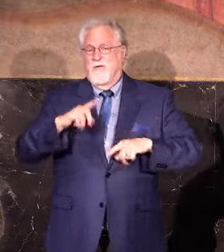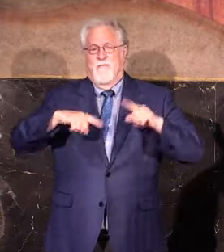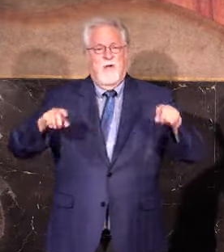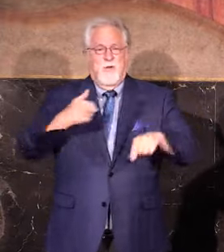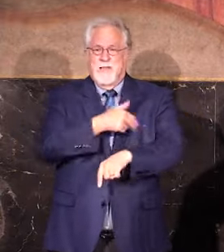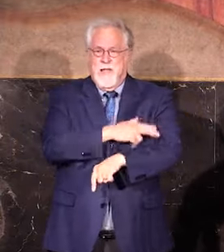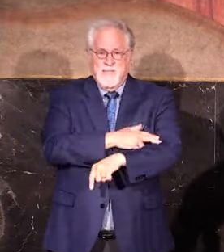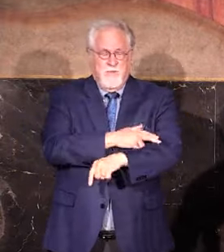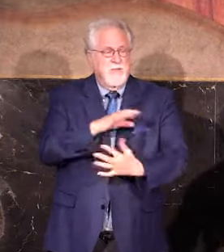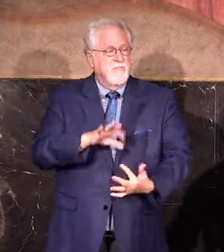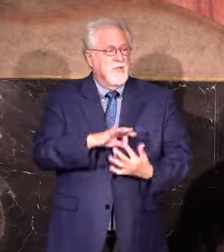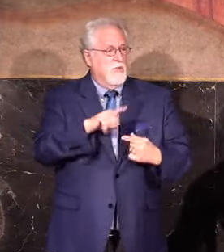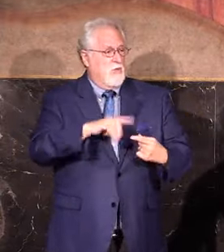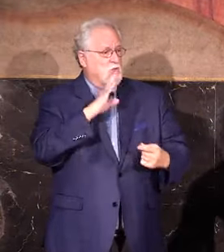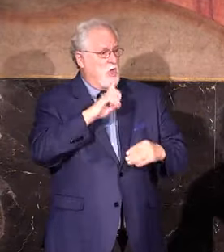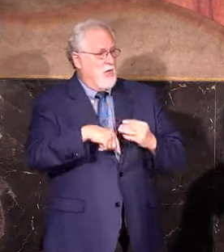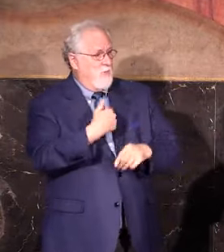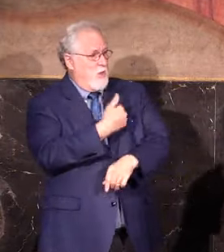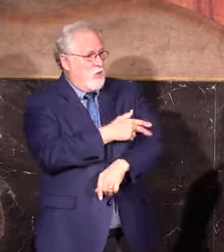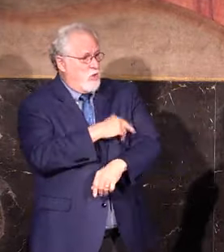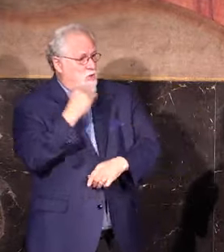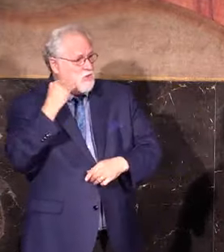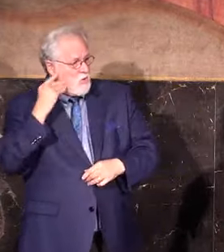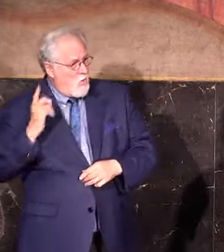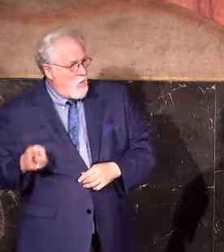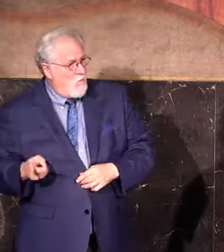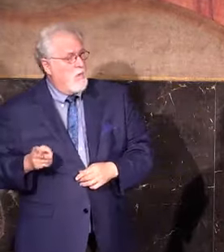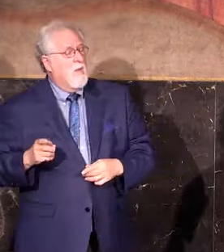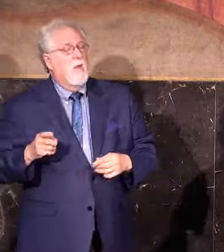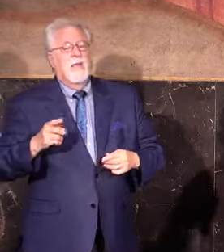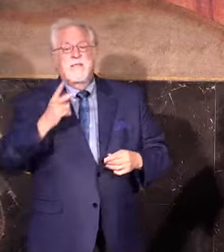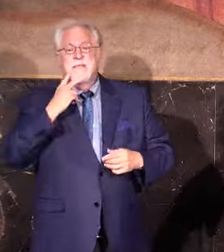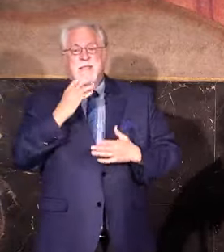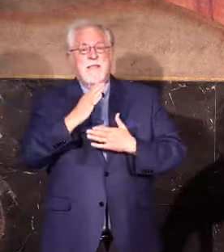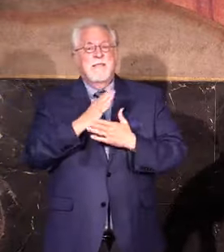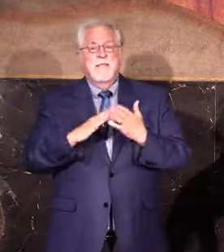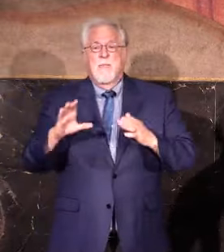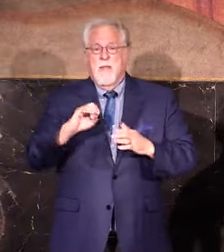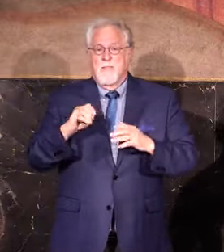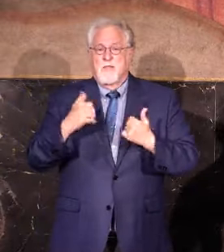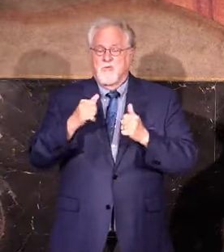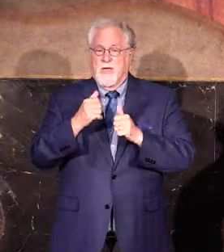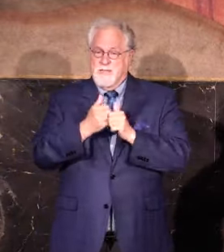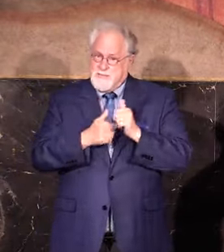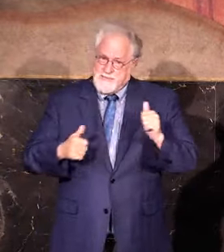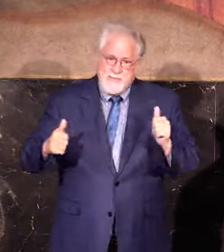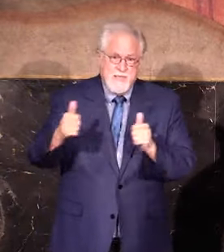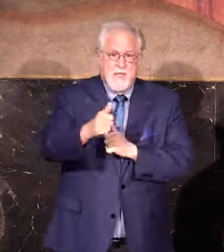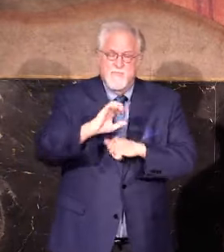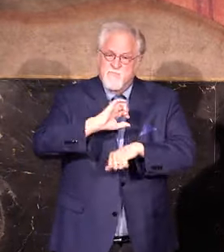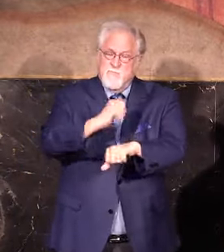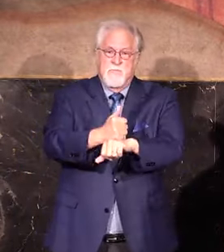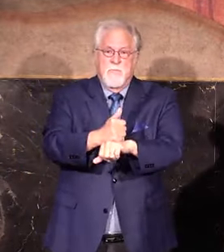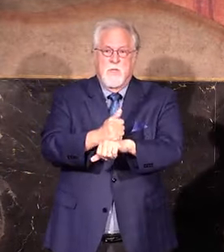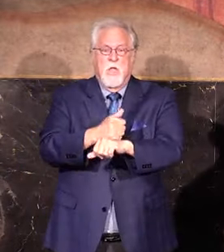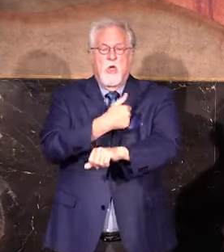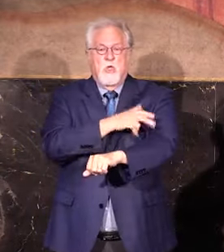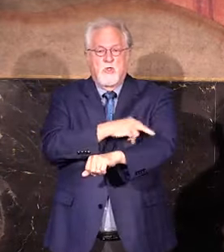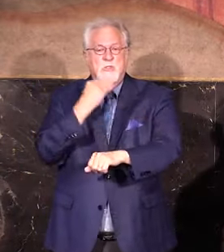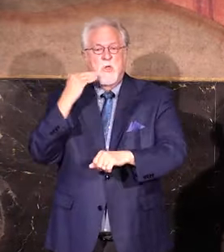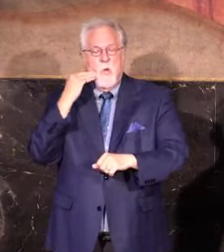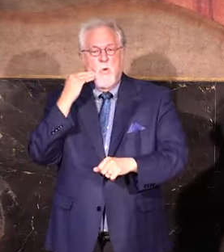especially when we're talking about, for instance, the nursing home communities, we've seen some companies really try to get out ahead of this and establish nursing